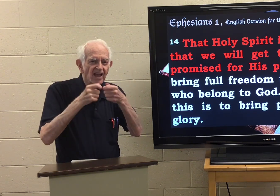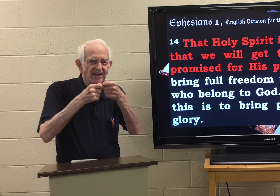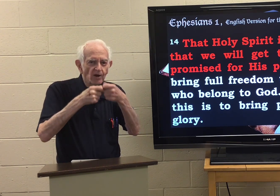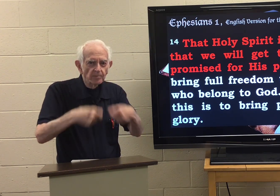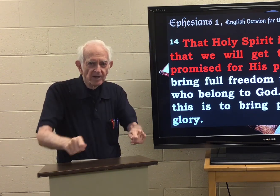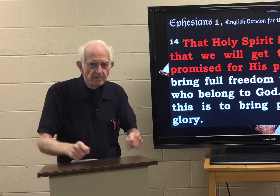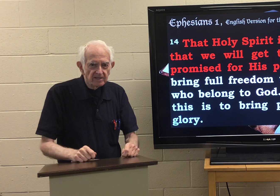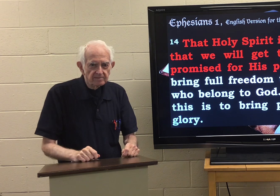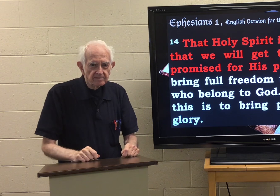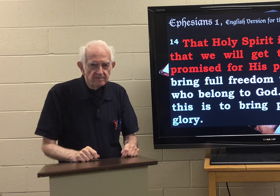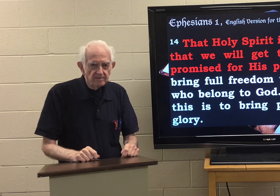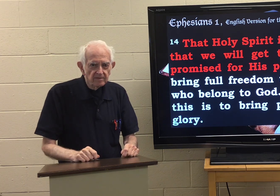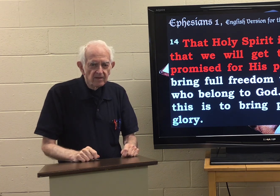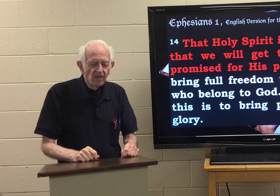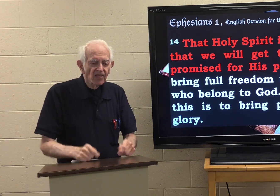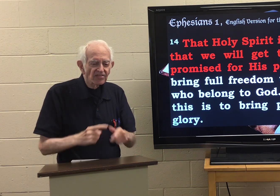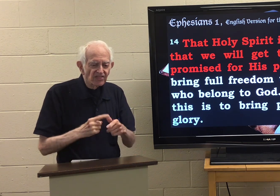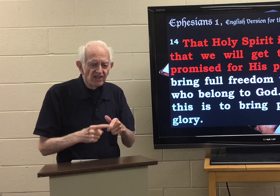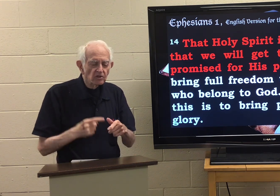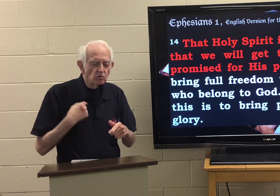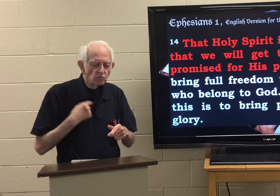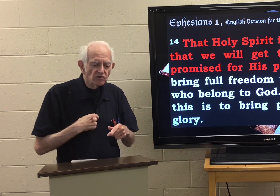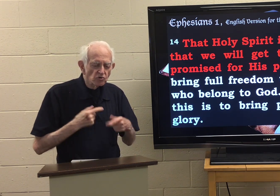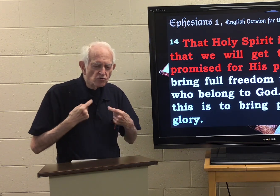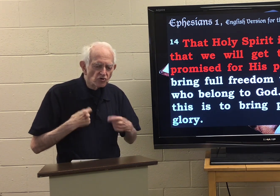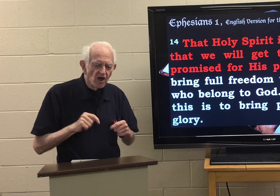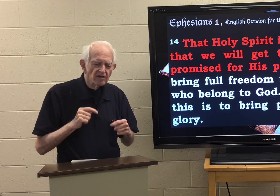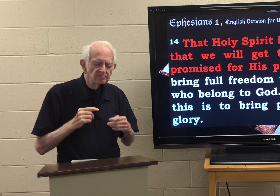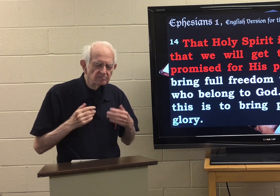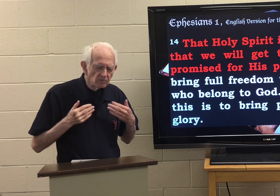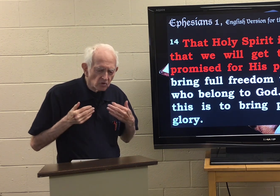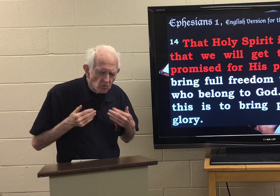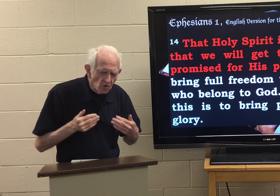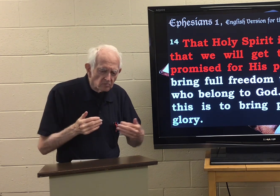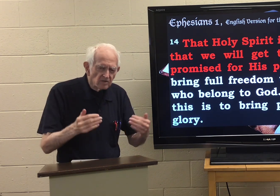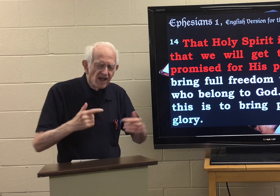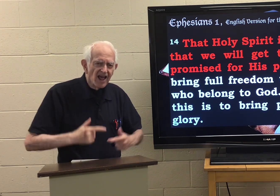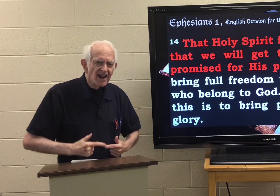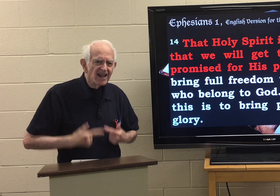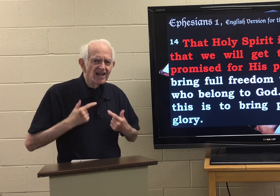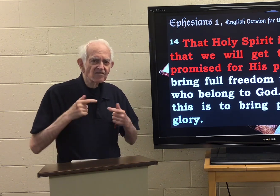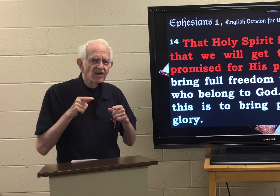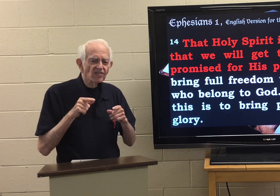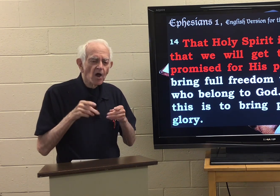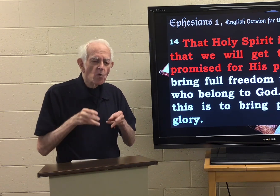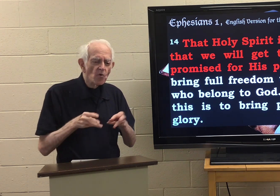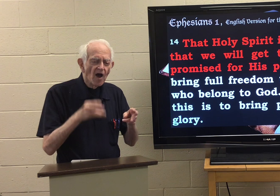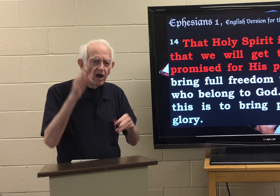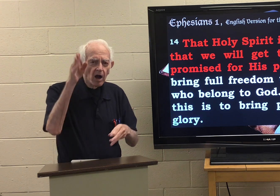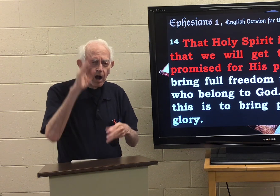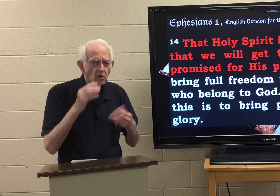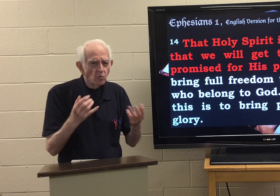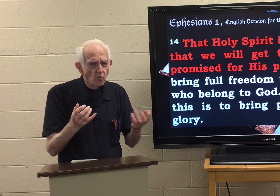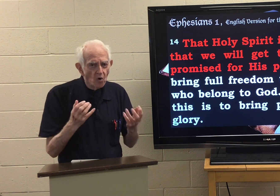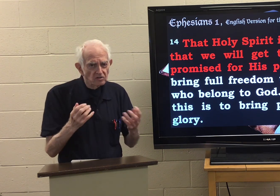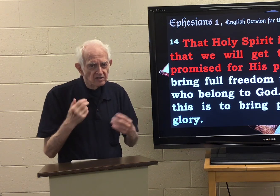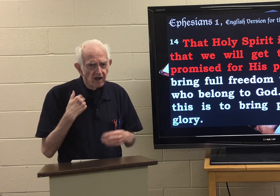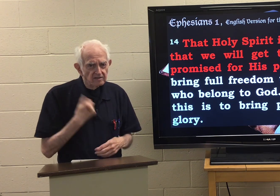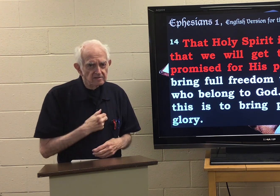our down payment. Then we try and go ahead with life in the way God wants